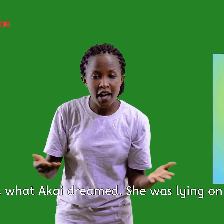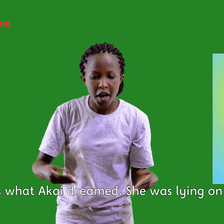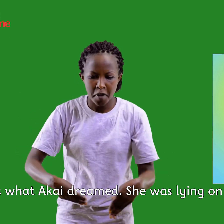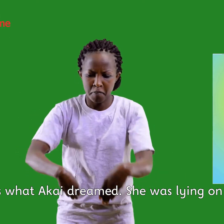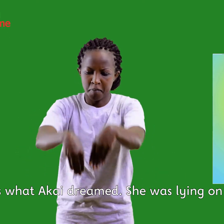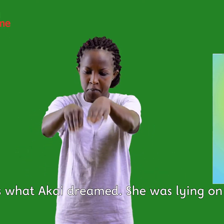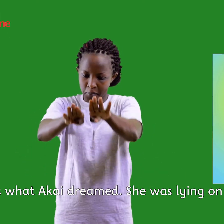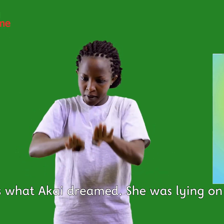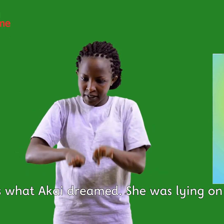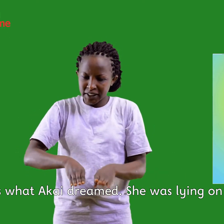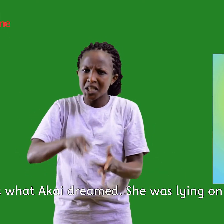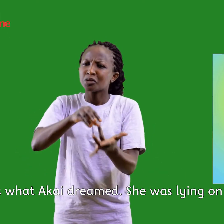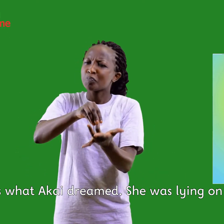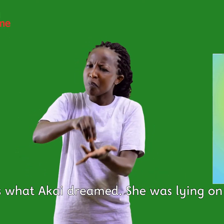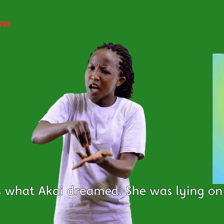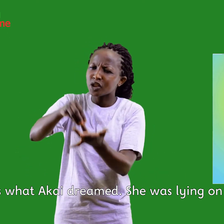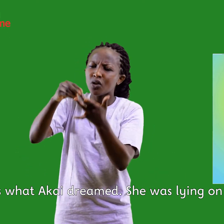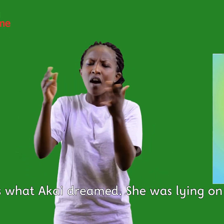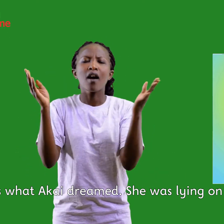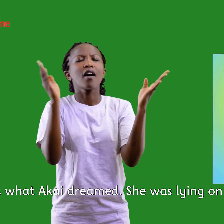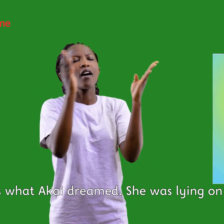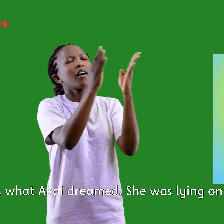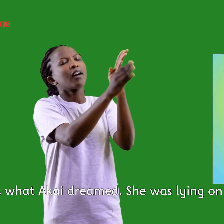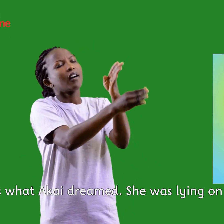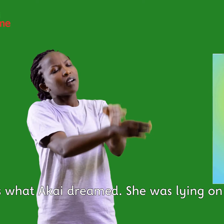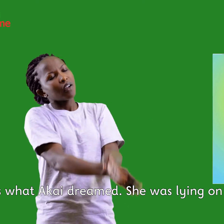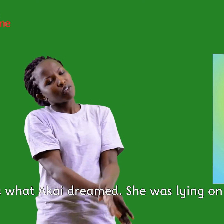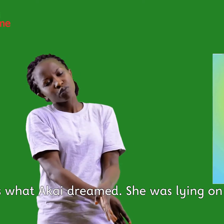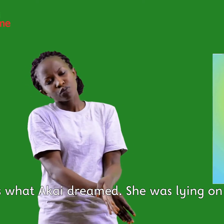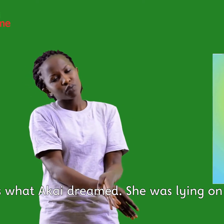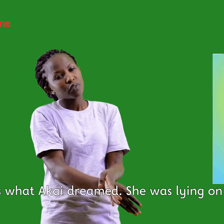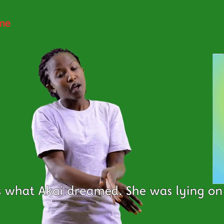This is what Akai dreamed. She was lying on her special mat.